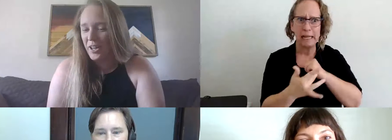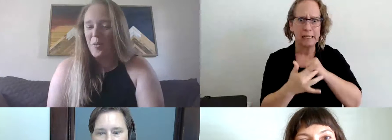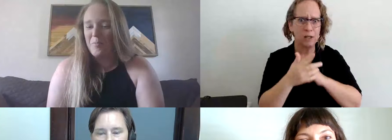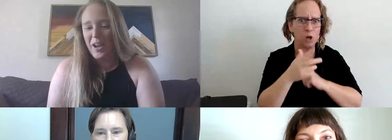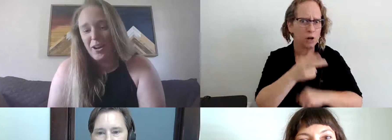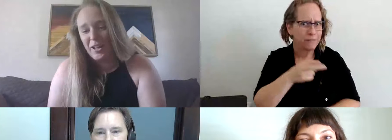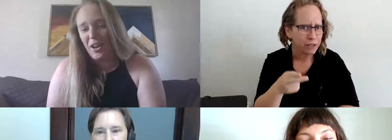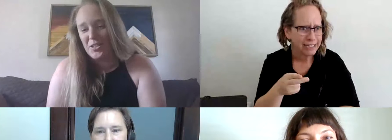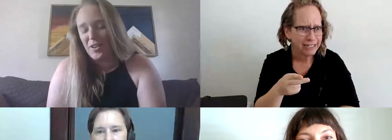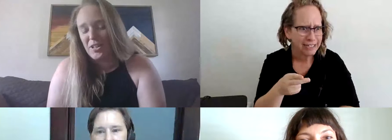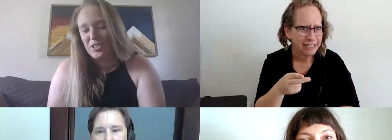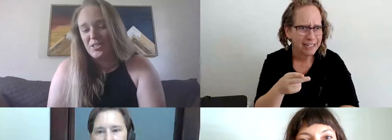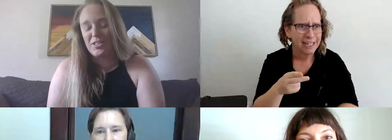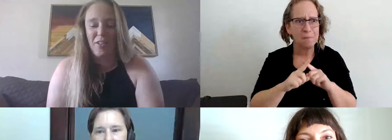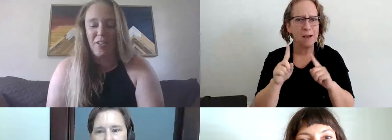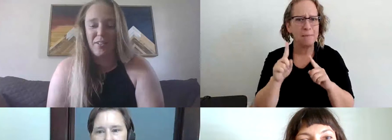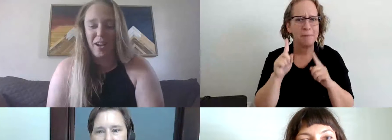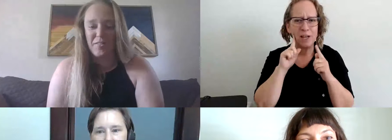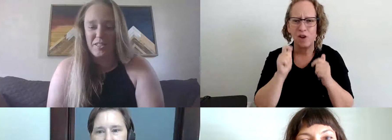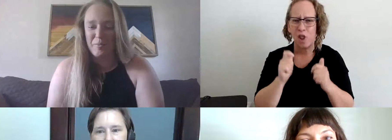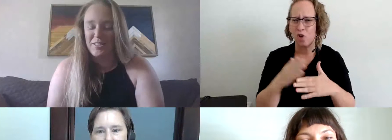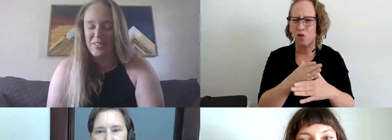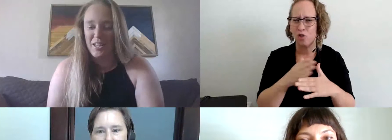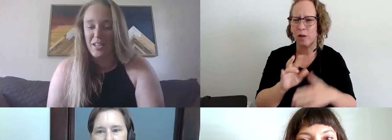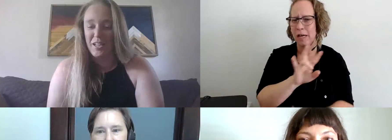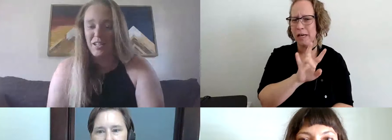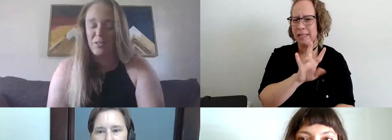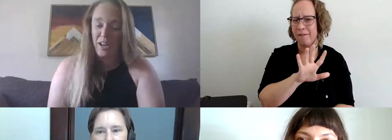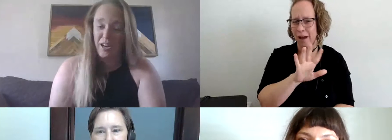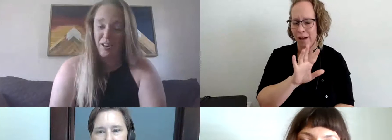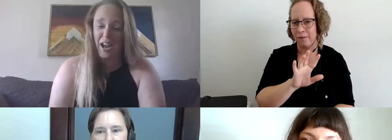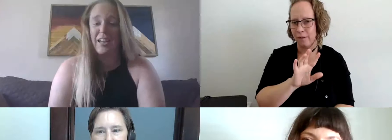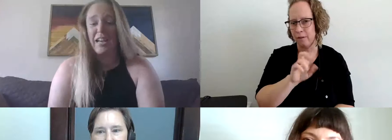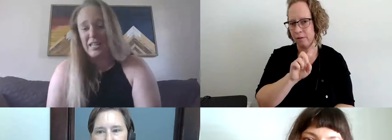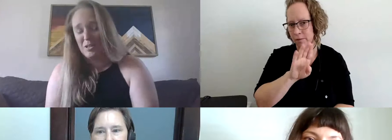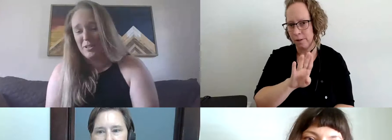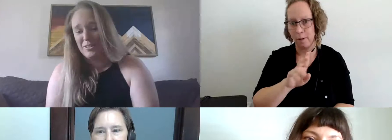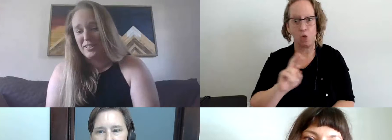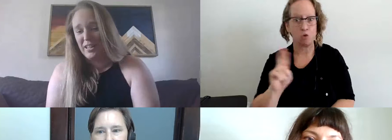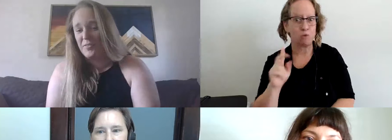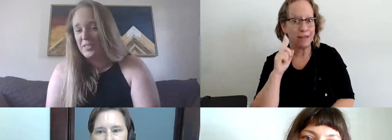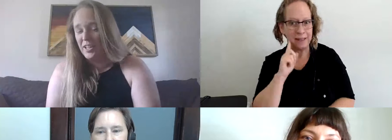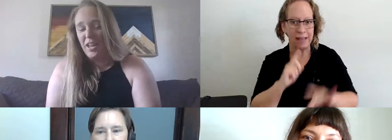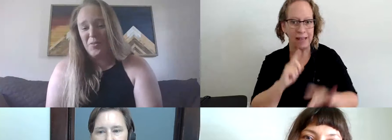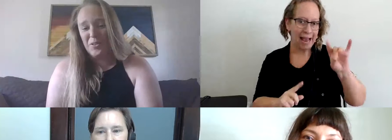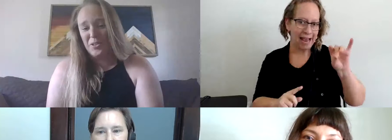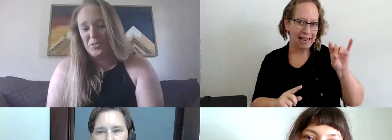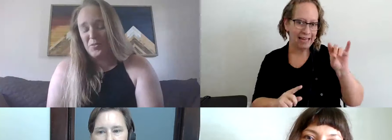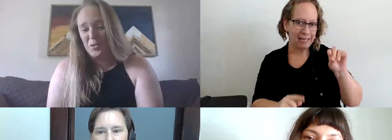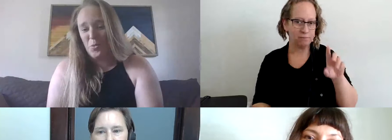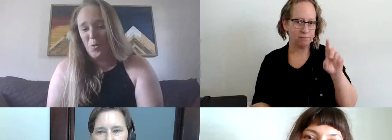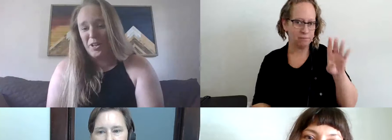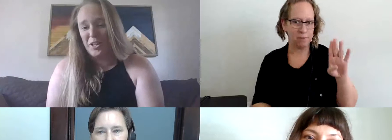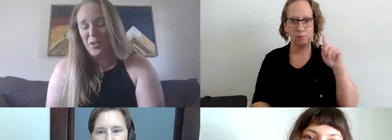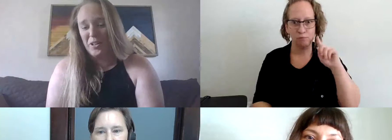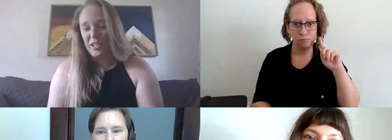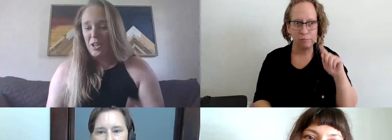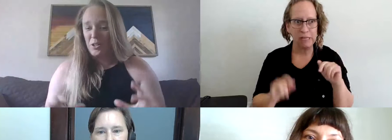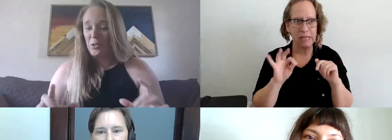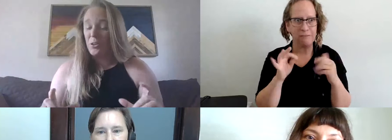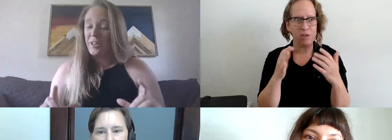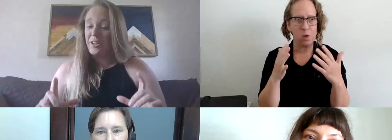hearing. My hearing loss ranges 75 decibels in the right ear and 80 decibels in the left ear. For those of you who